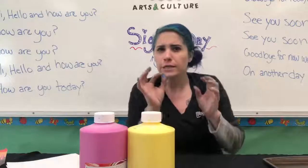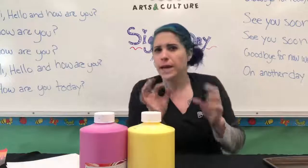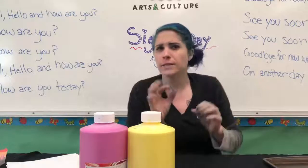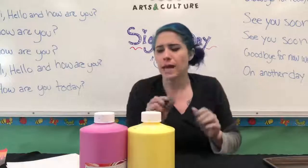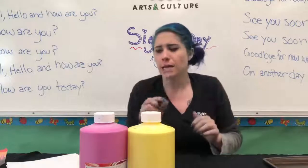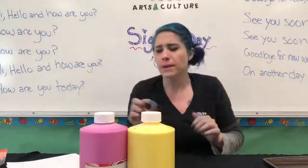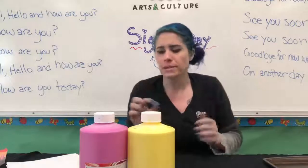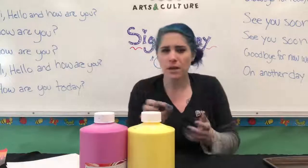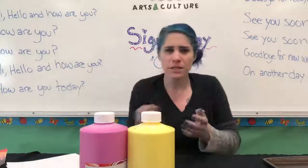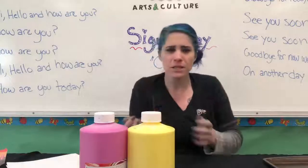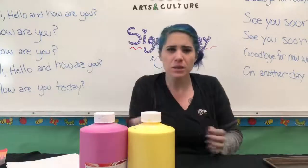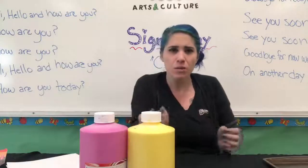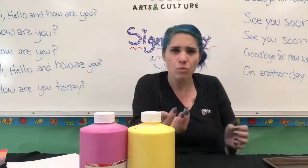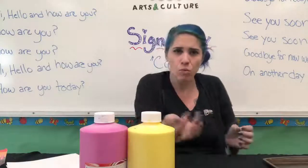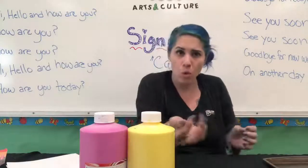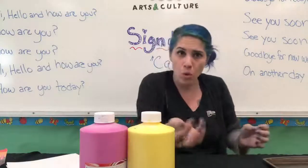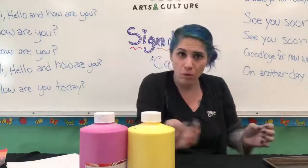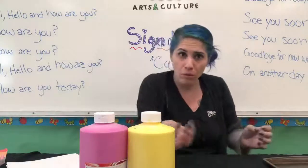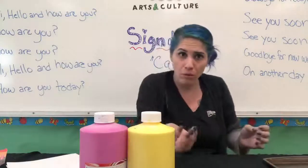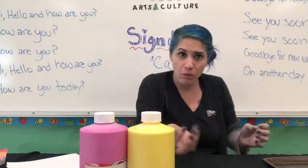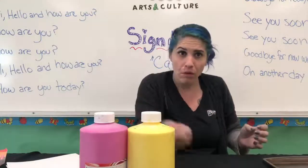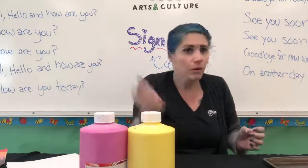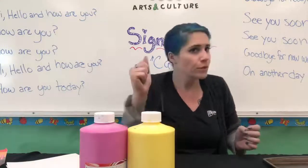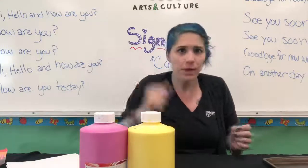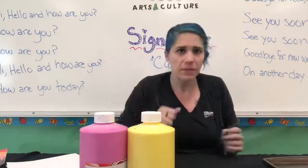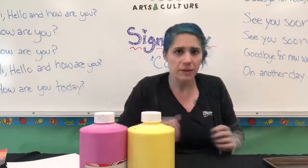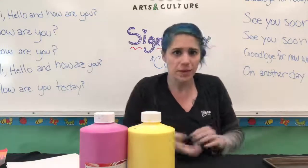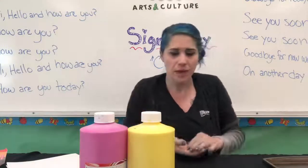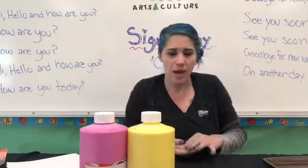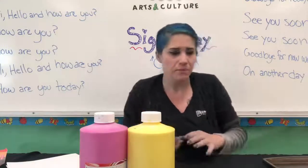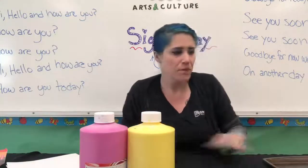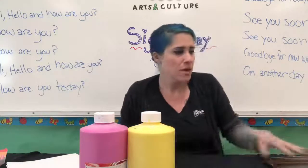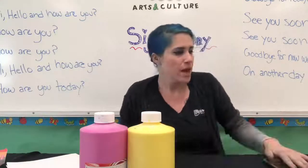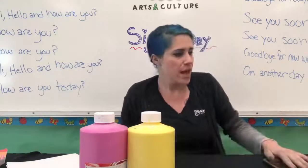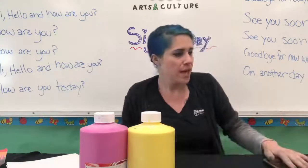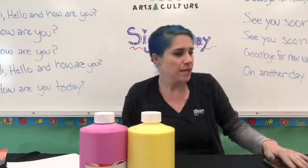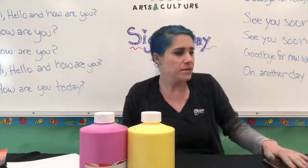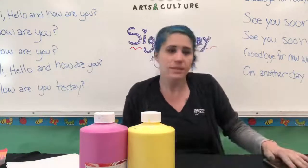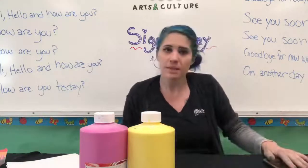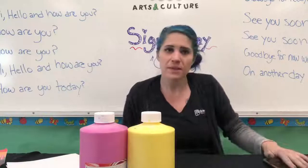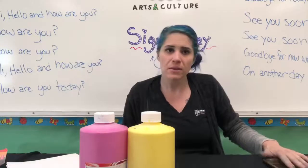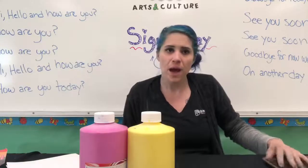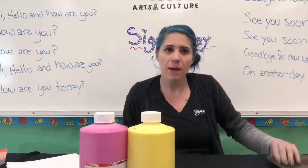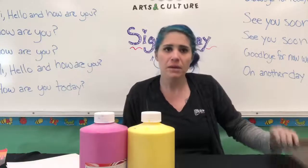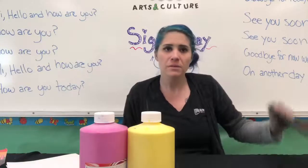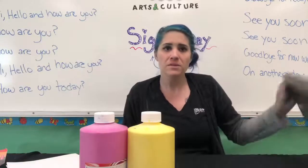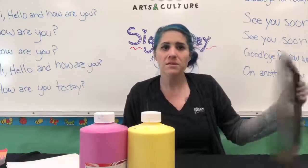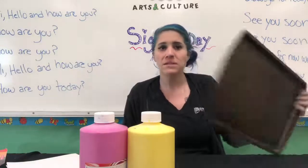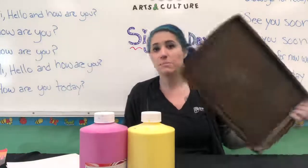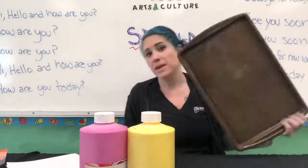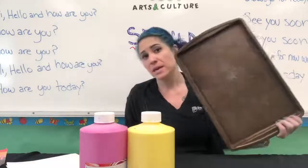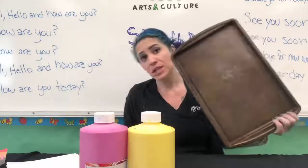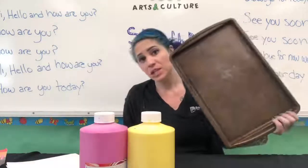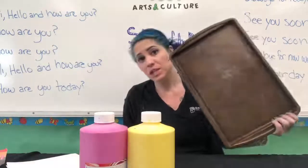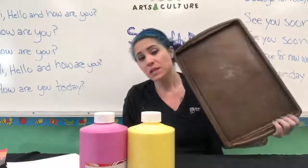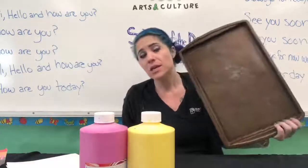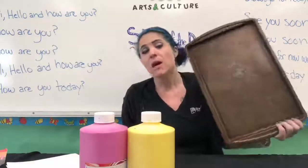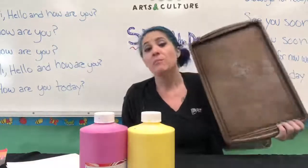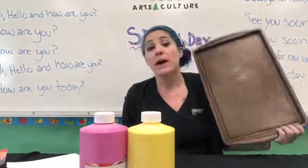exact item. As long as it can roll, you're going to be okay. And same thing, I'm going to be using just a baking sheet. But